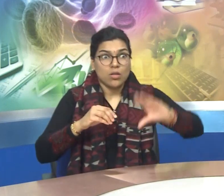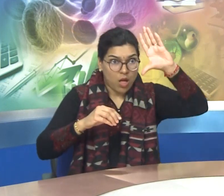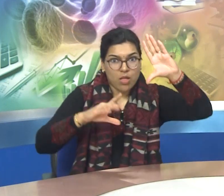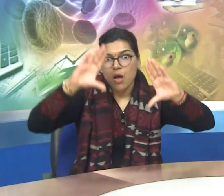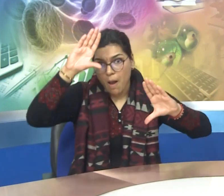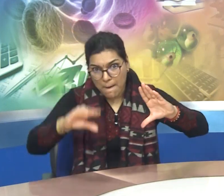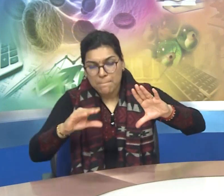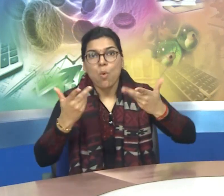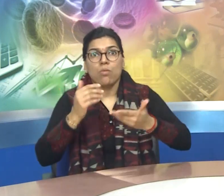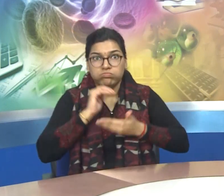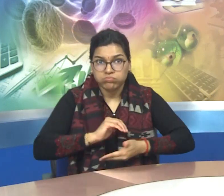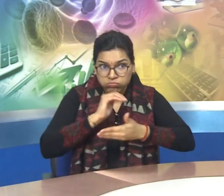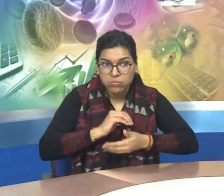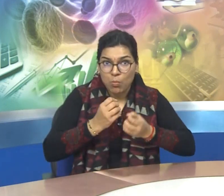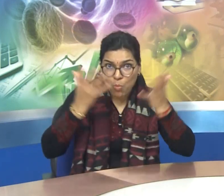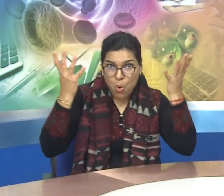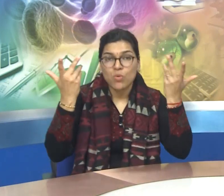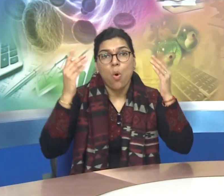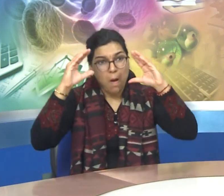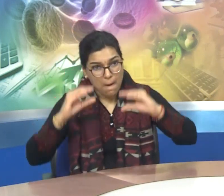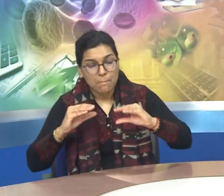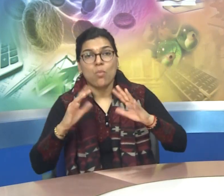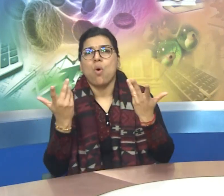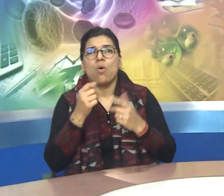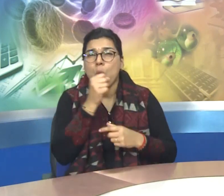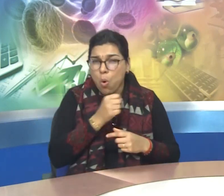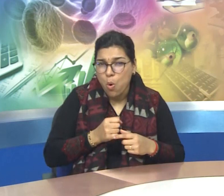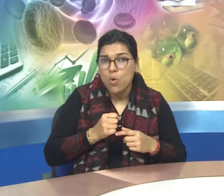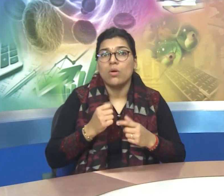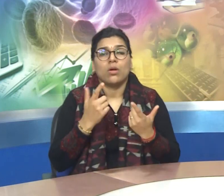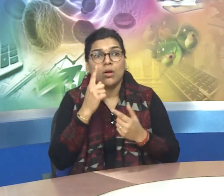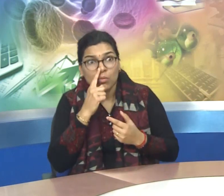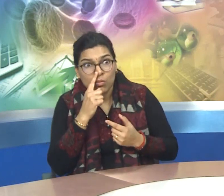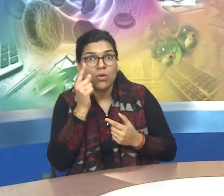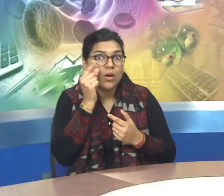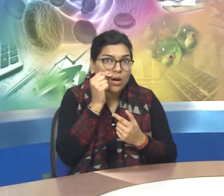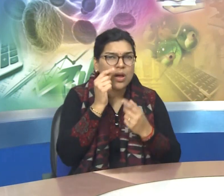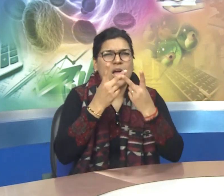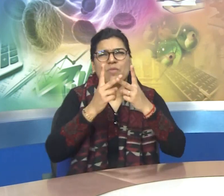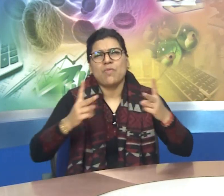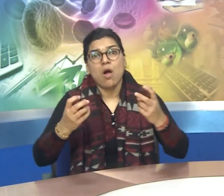and administrative details of a country, state, or a district.